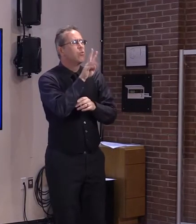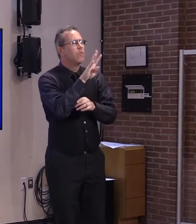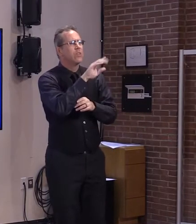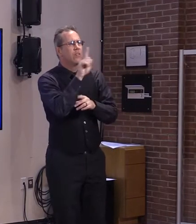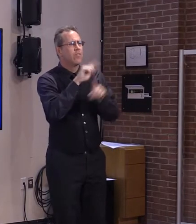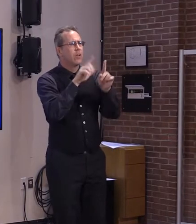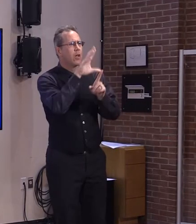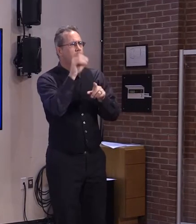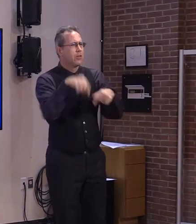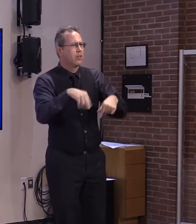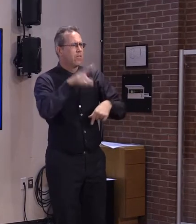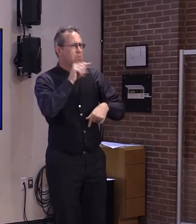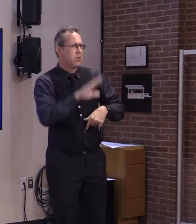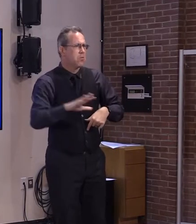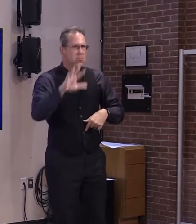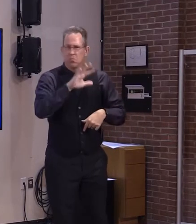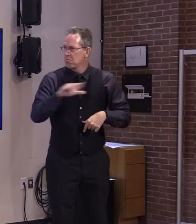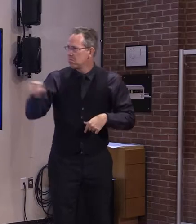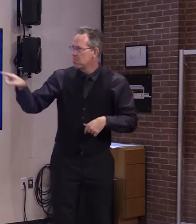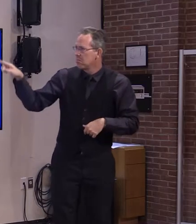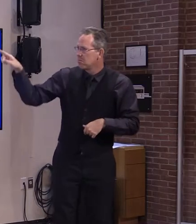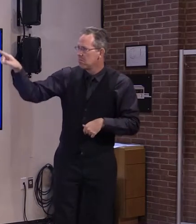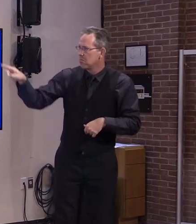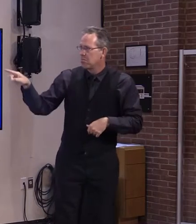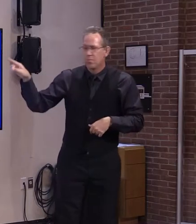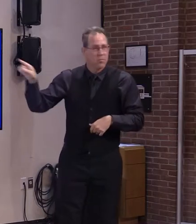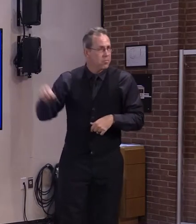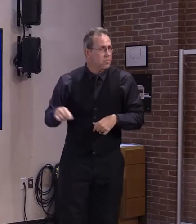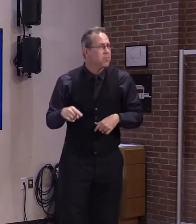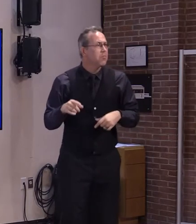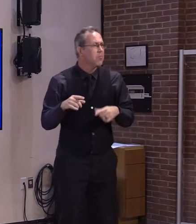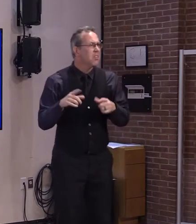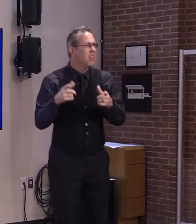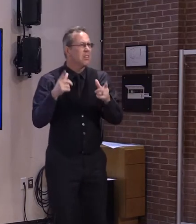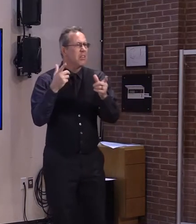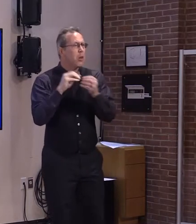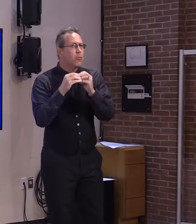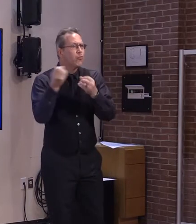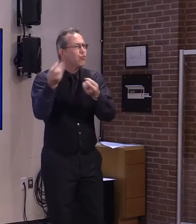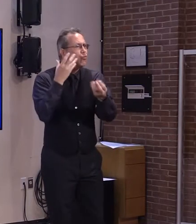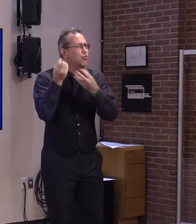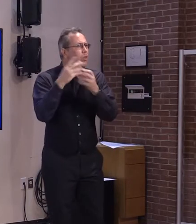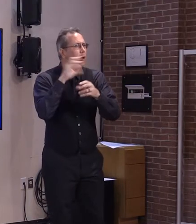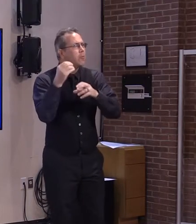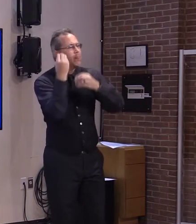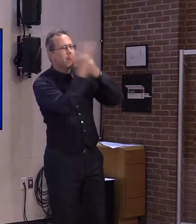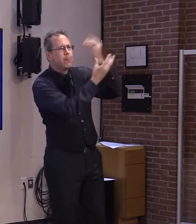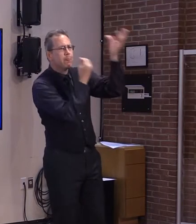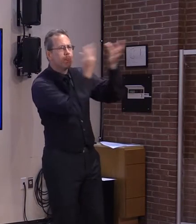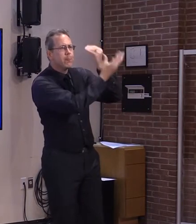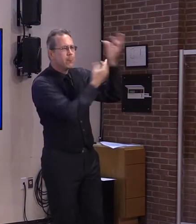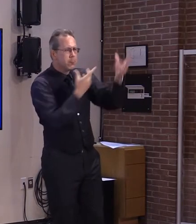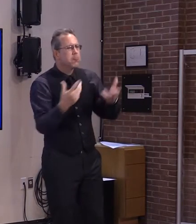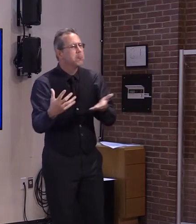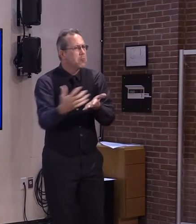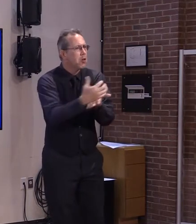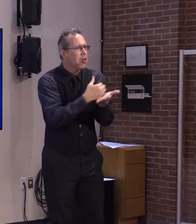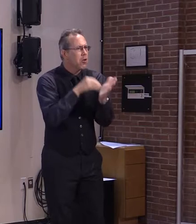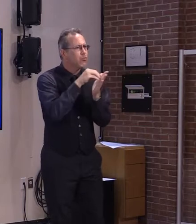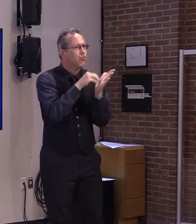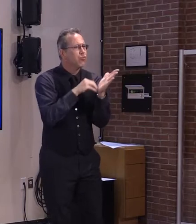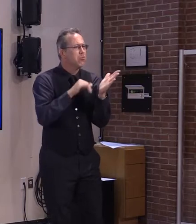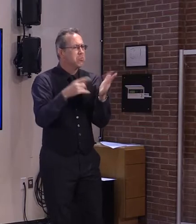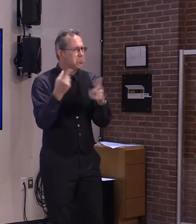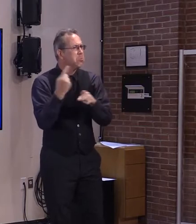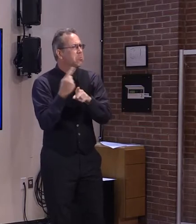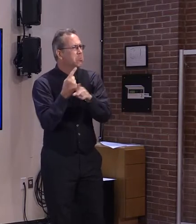some that are suggesting cases will stay pretty flat in Vermont, some suggesting they'll go up, some suggesting that they'll go down. So it's a moment in time where we'll just need